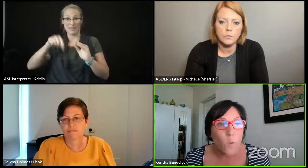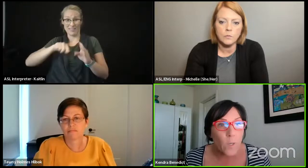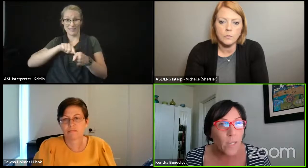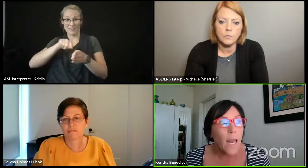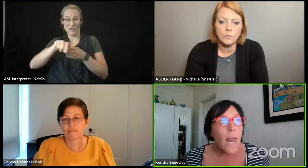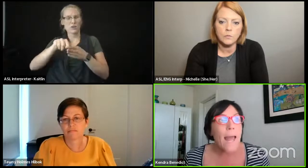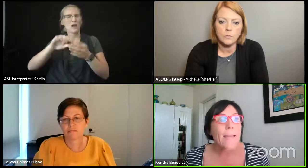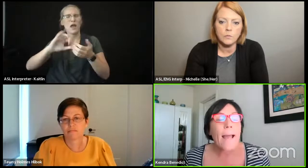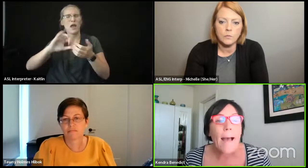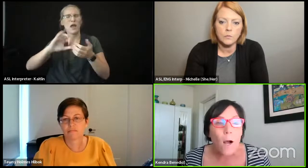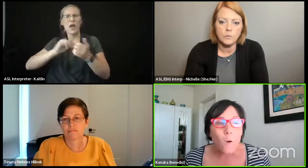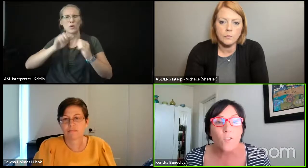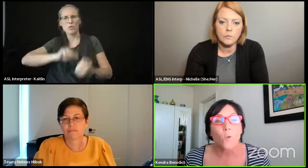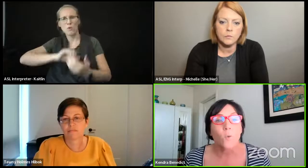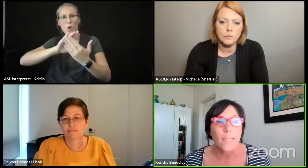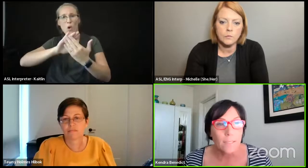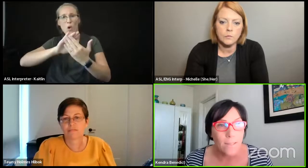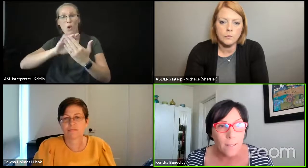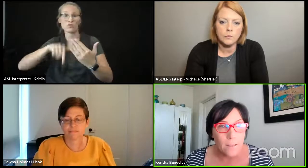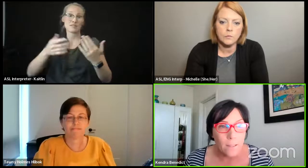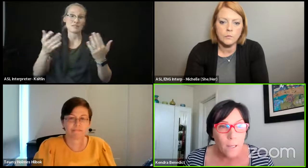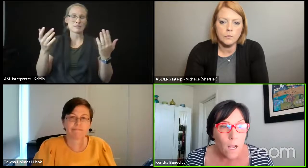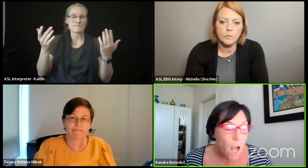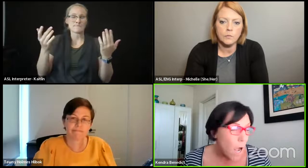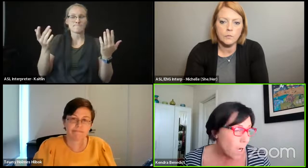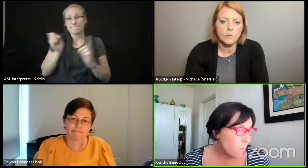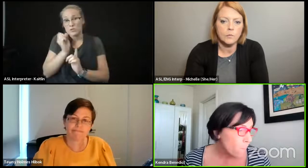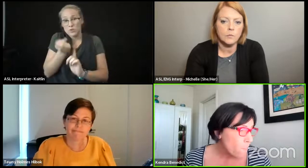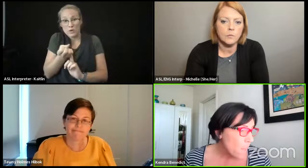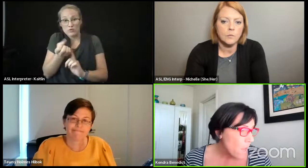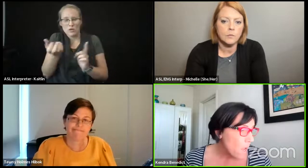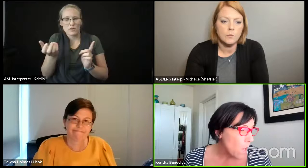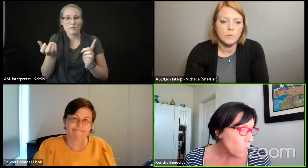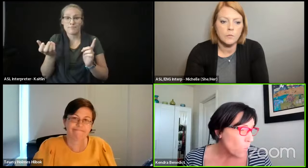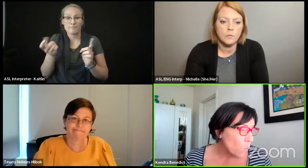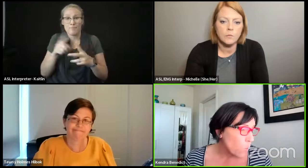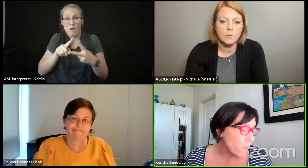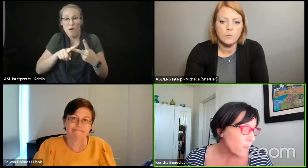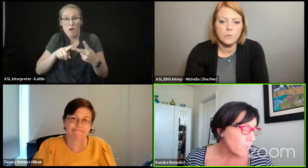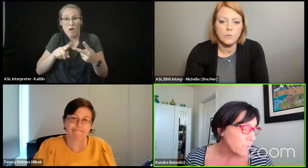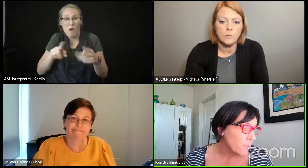And can we, and how, and to what extent?